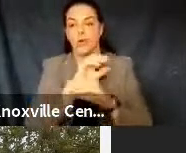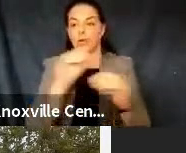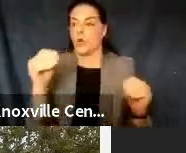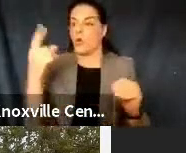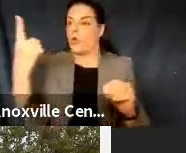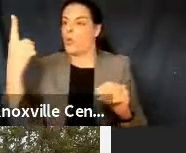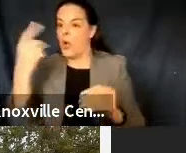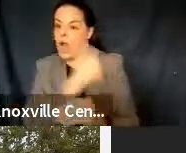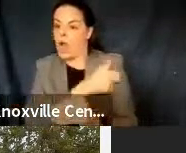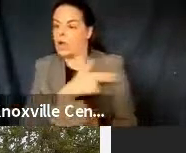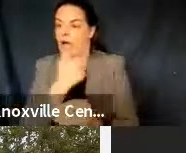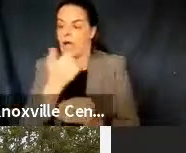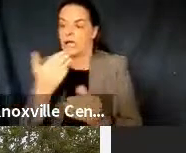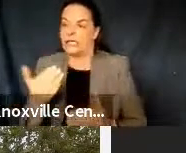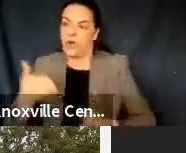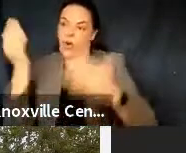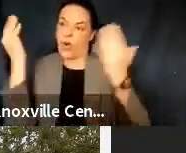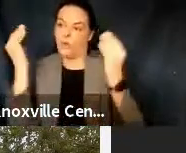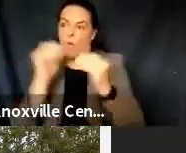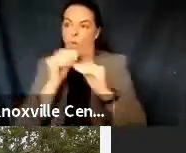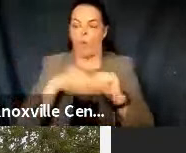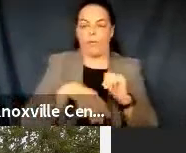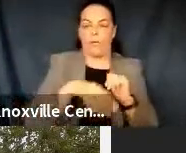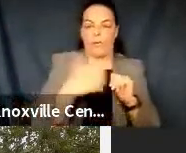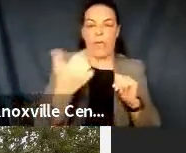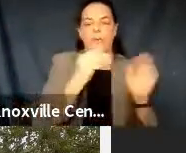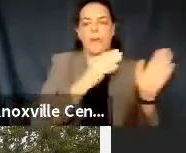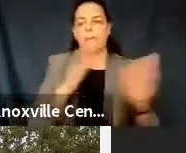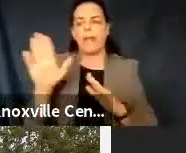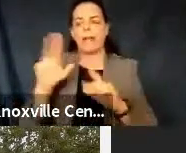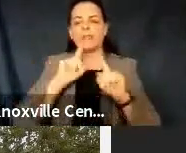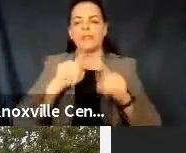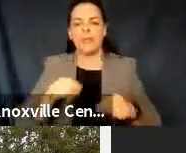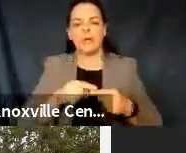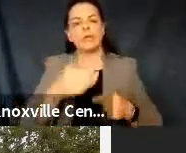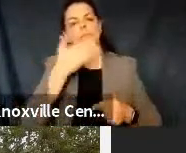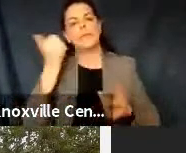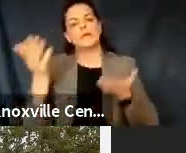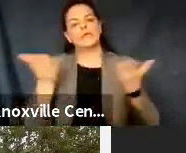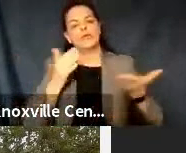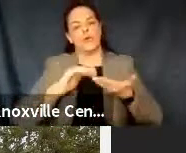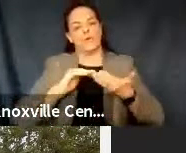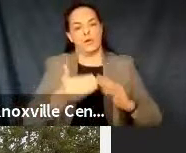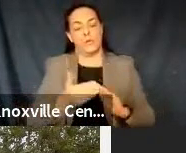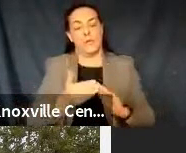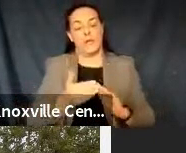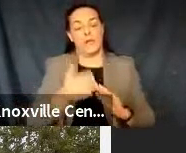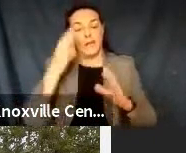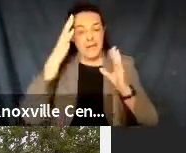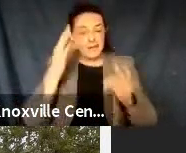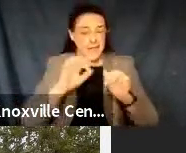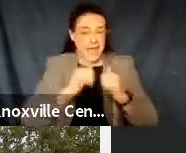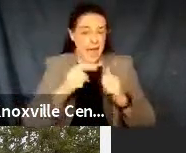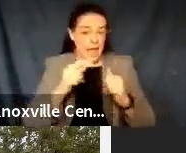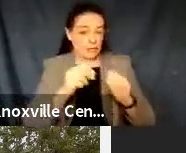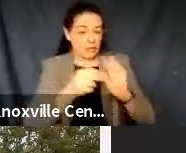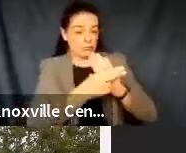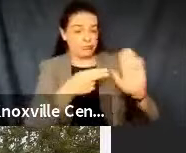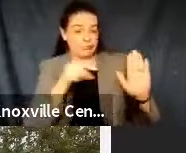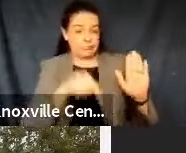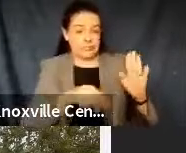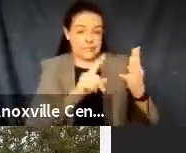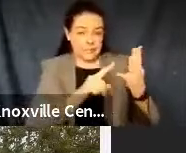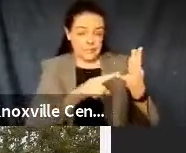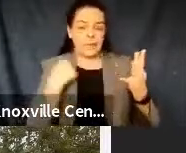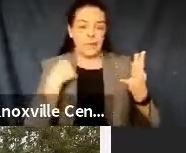impacted disproportionately, and plan their response together to best serve this community. The decisions regarding on how to classify this benchmark are made